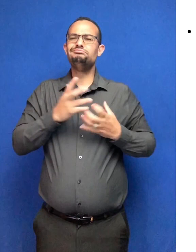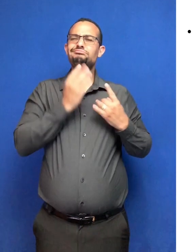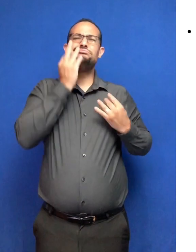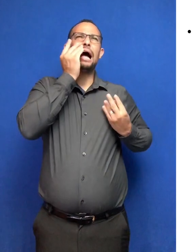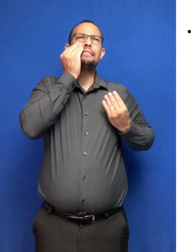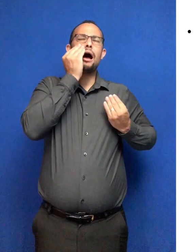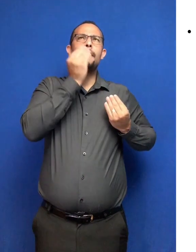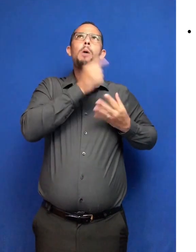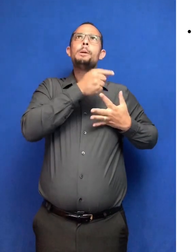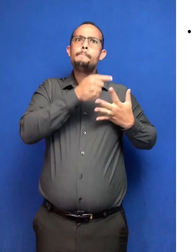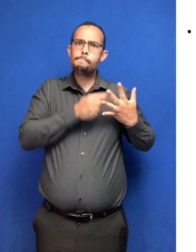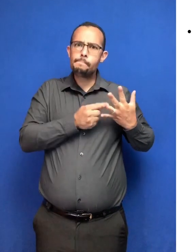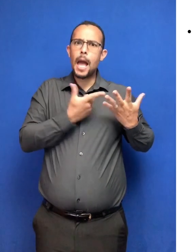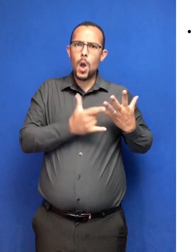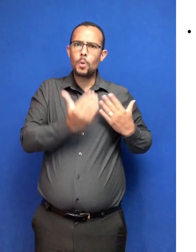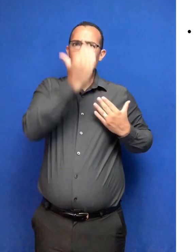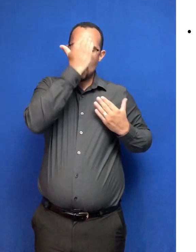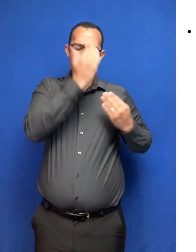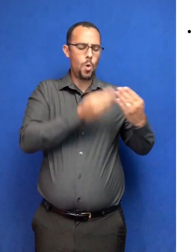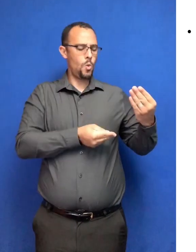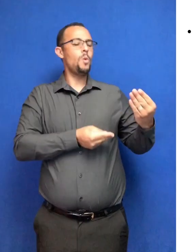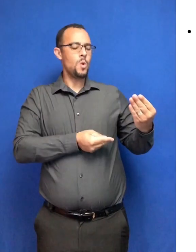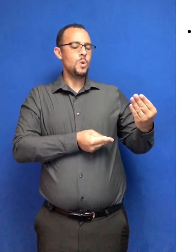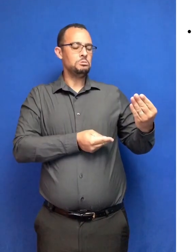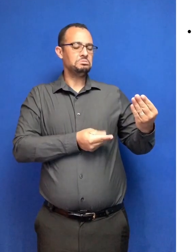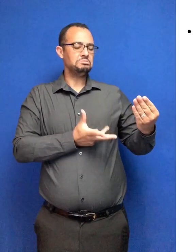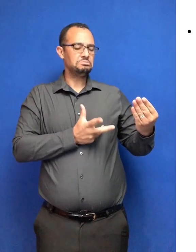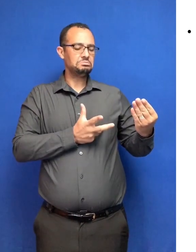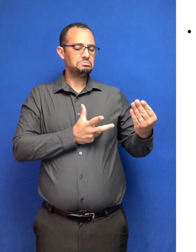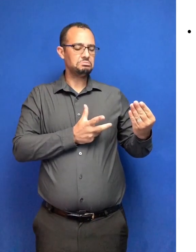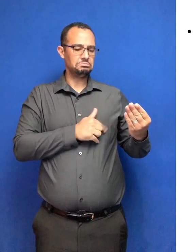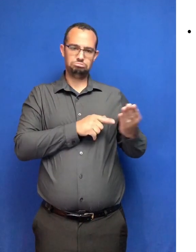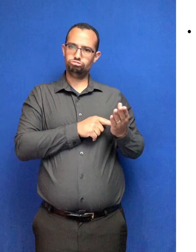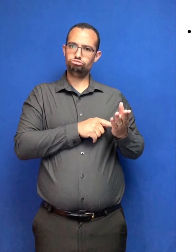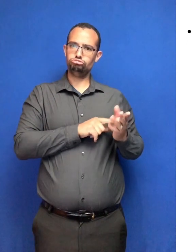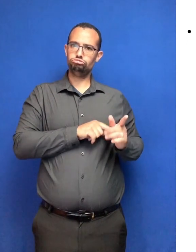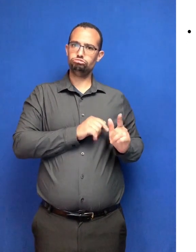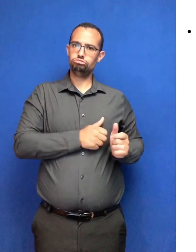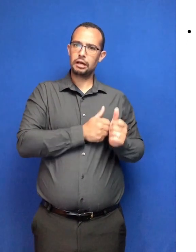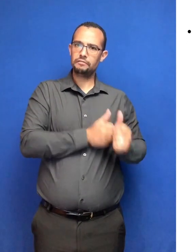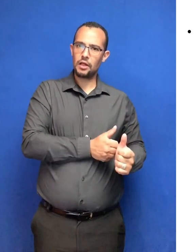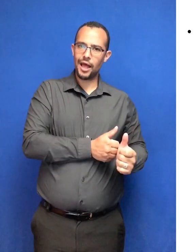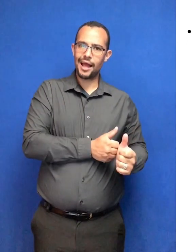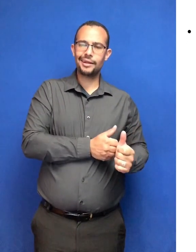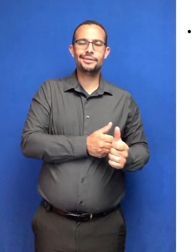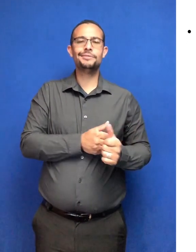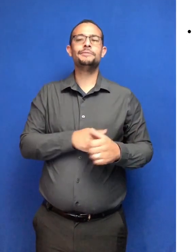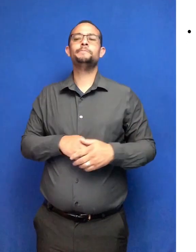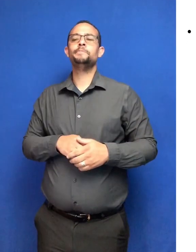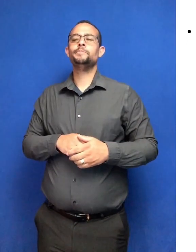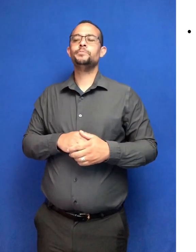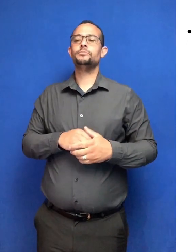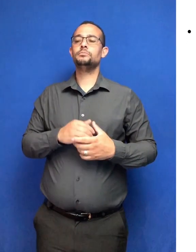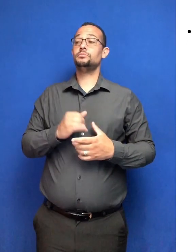good decisions with enough time and thought. And if you're to shelter in place, making that plan would just